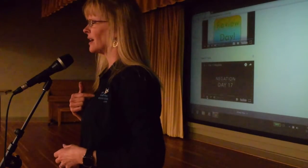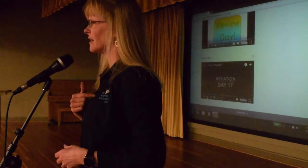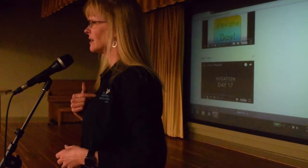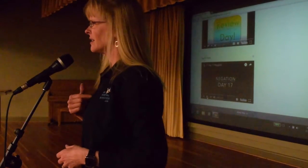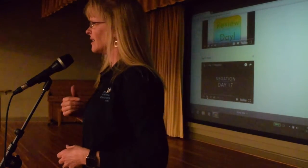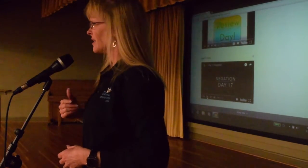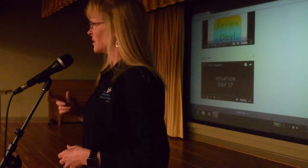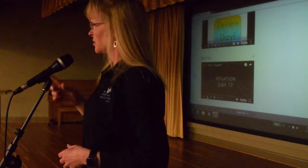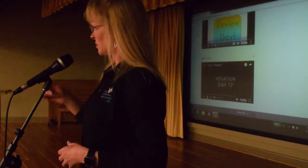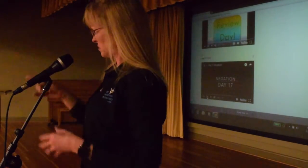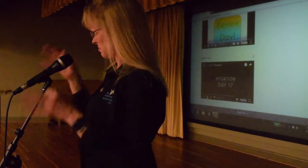say,